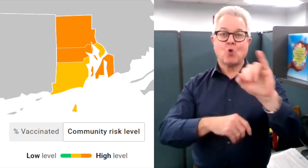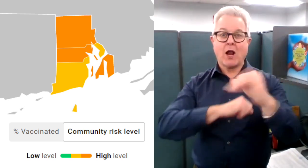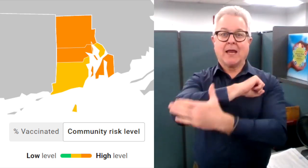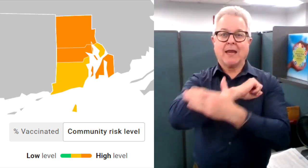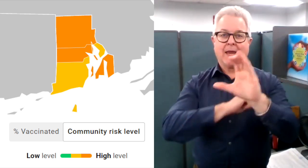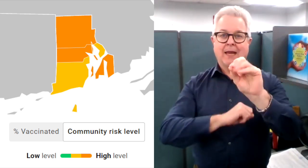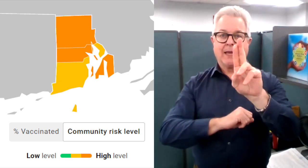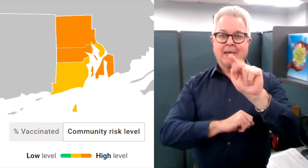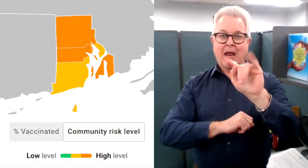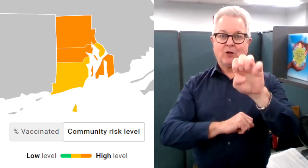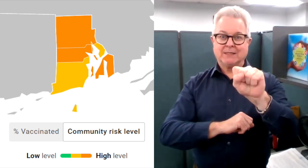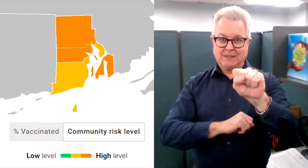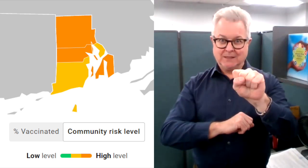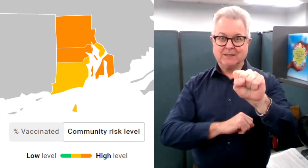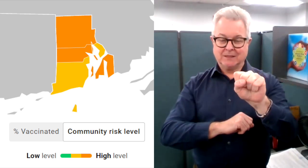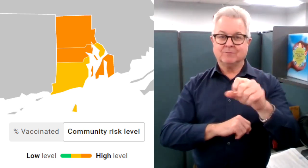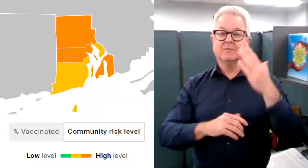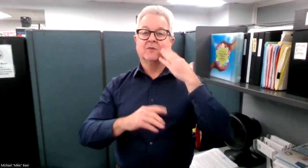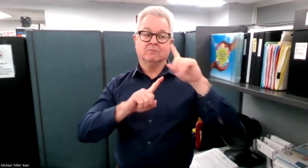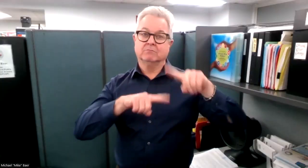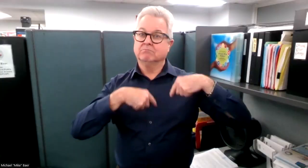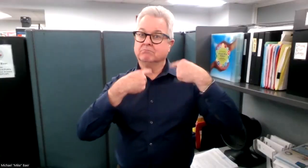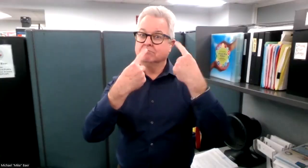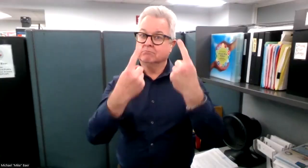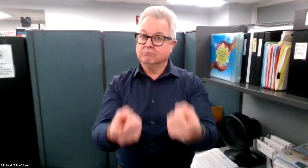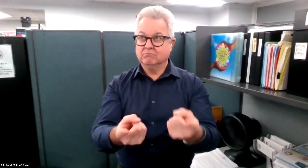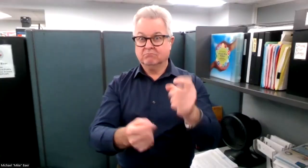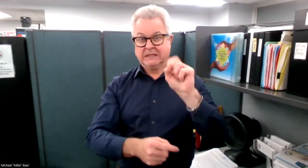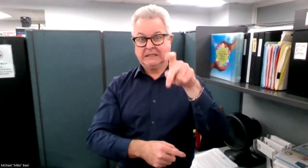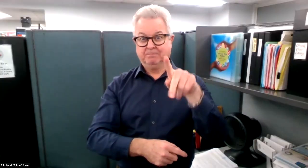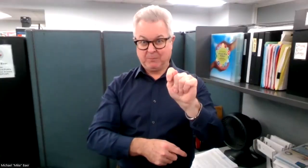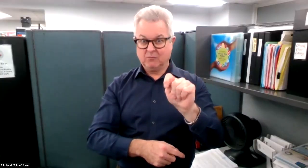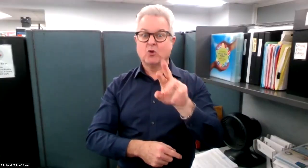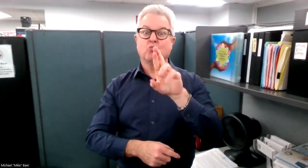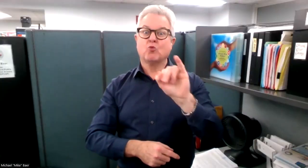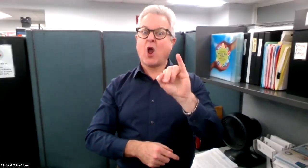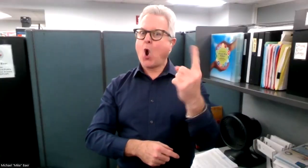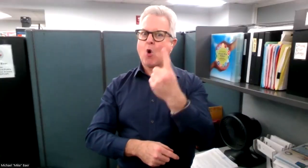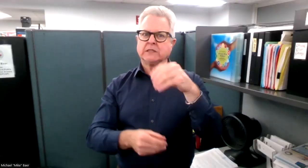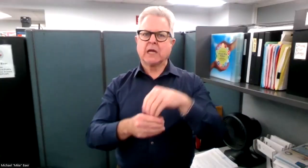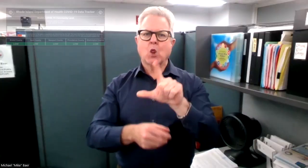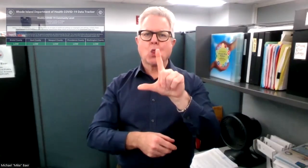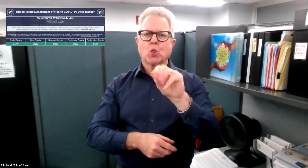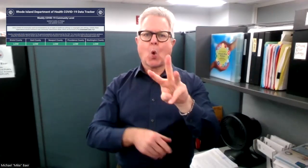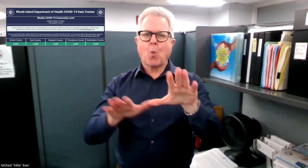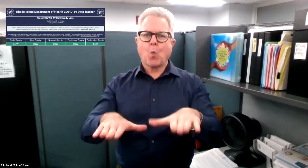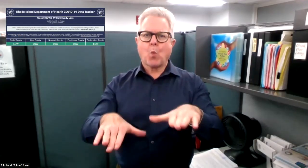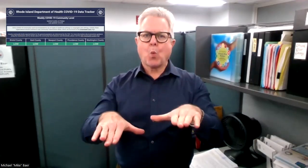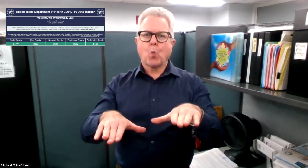COVID levels in the state of Rhode Island pertaining to the counties. Now, historically, since September, Rhode Island